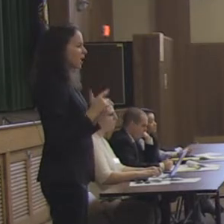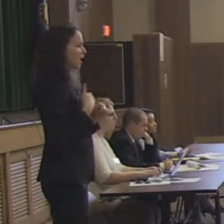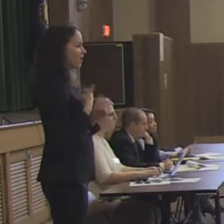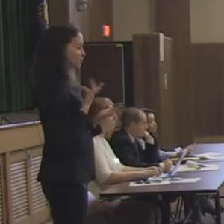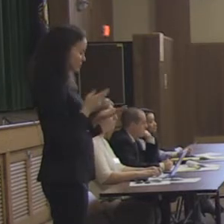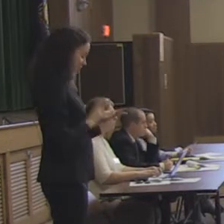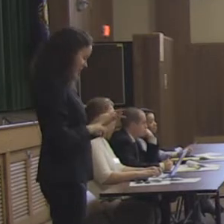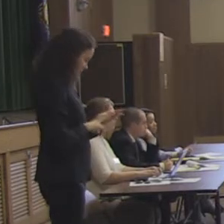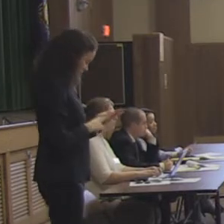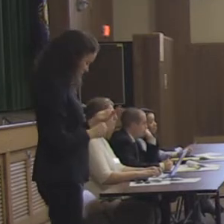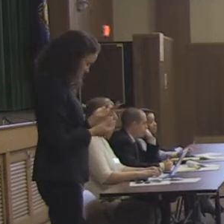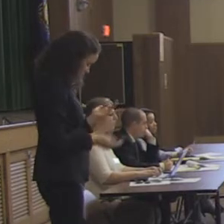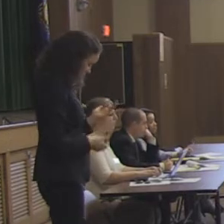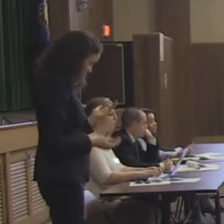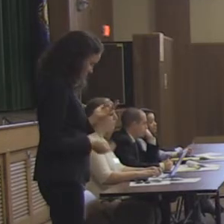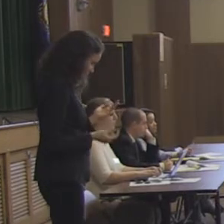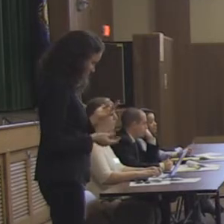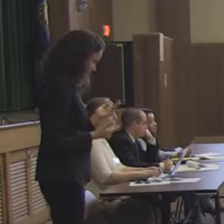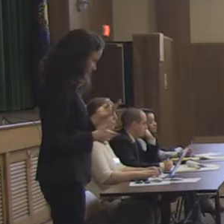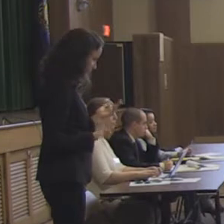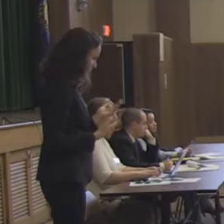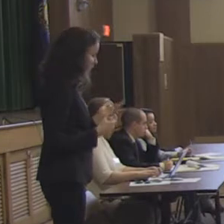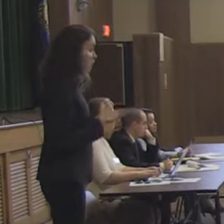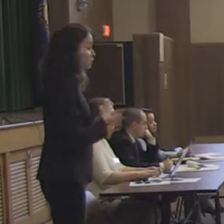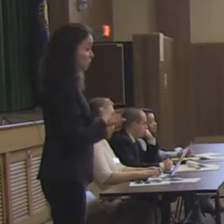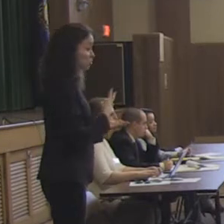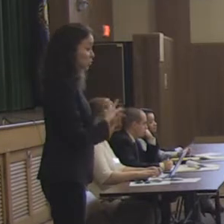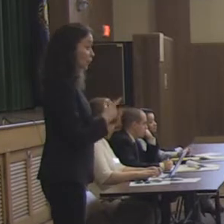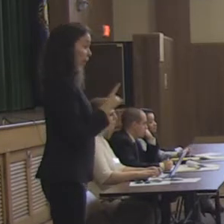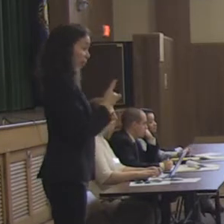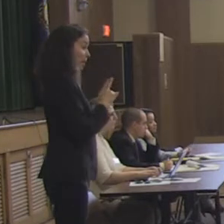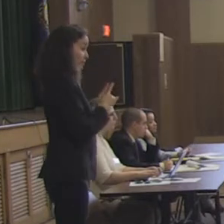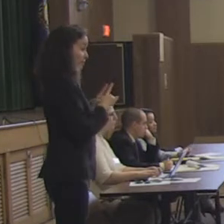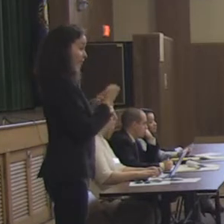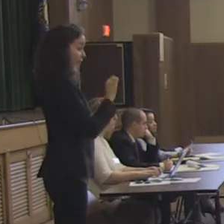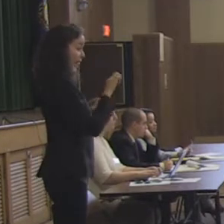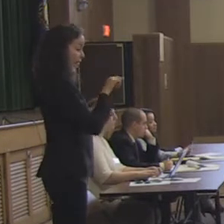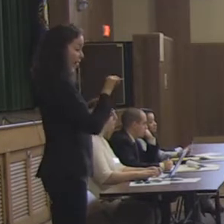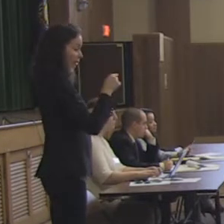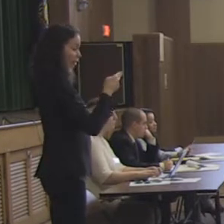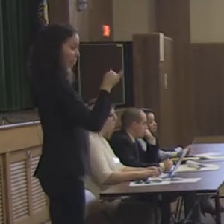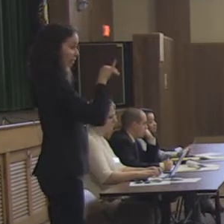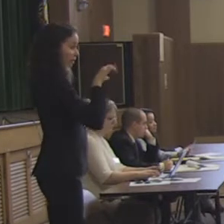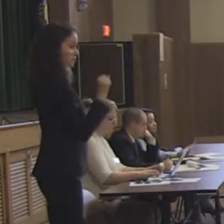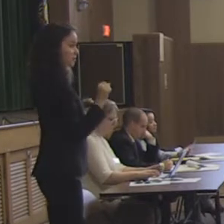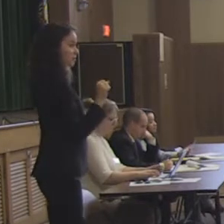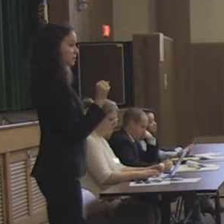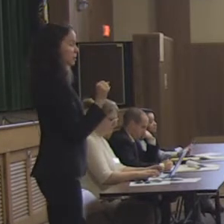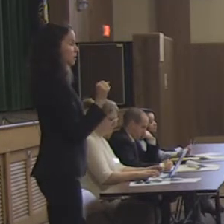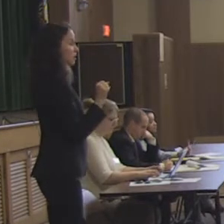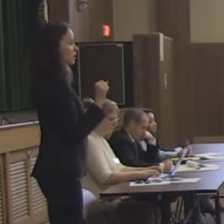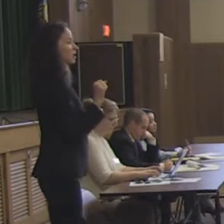I have to sign the social work licensing ethics. And